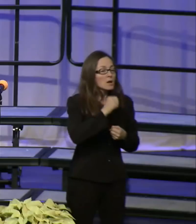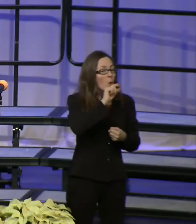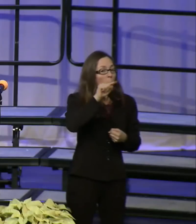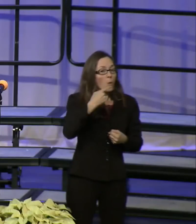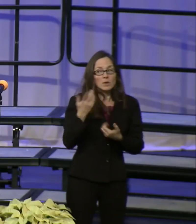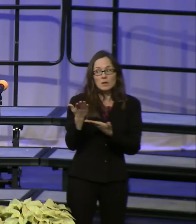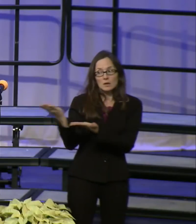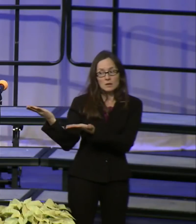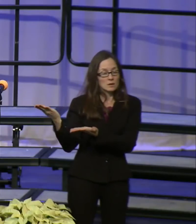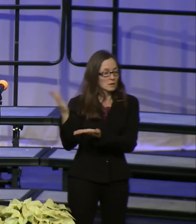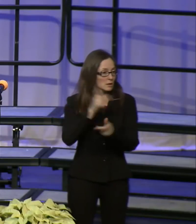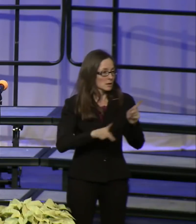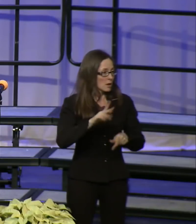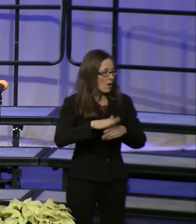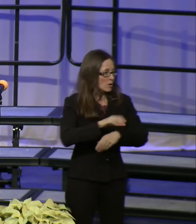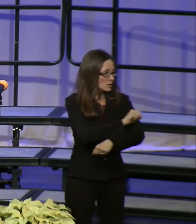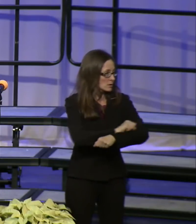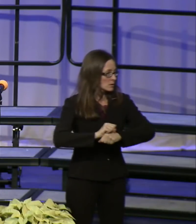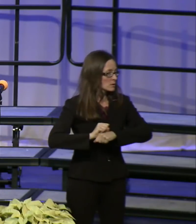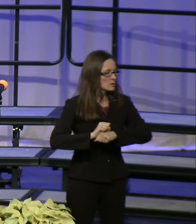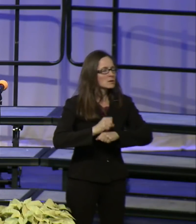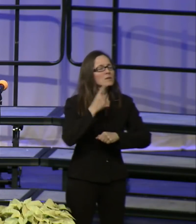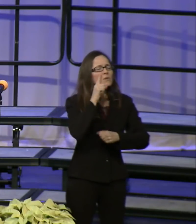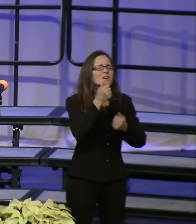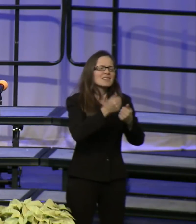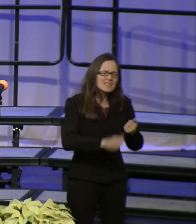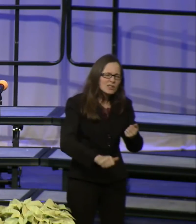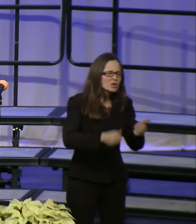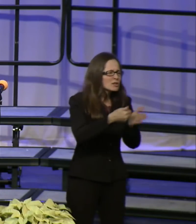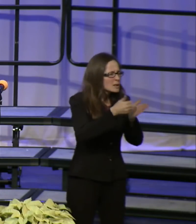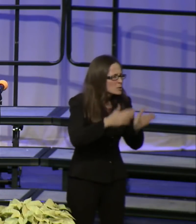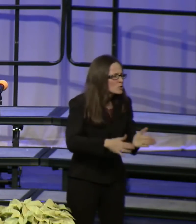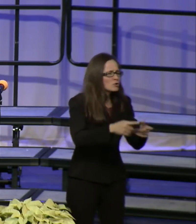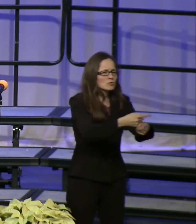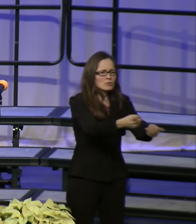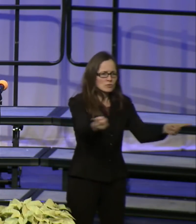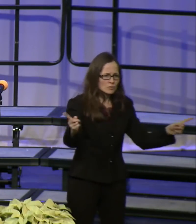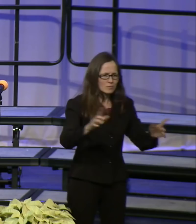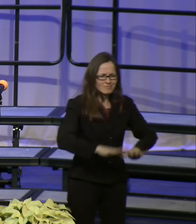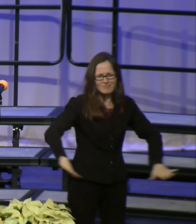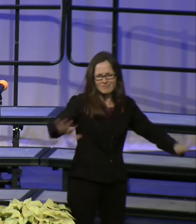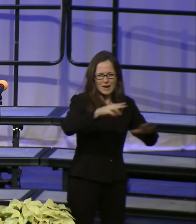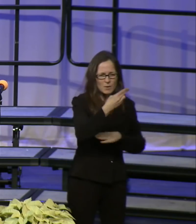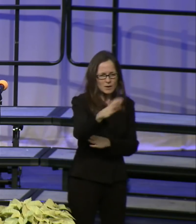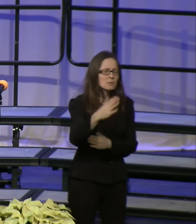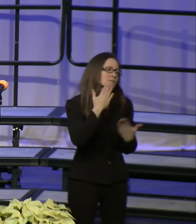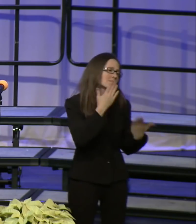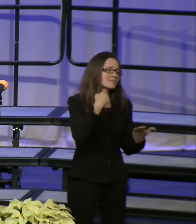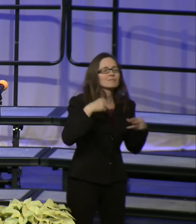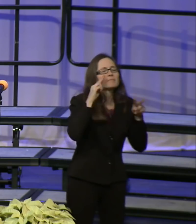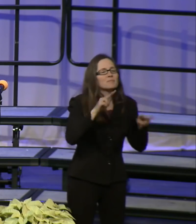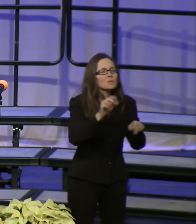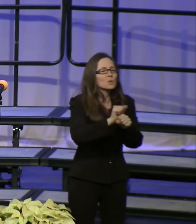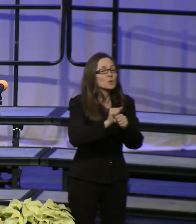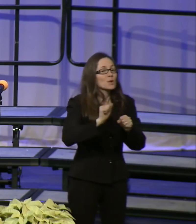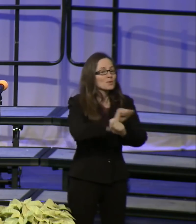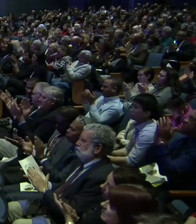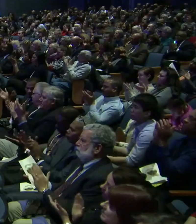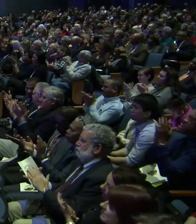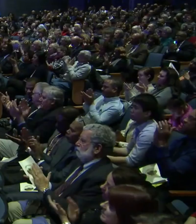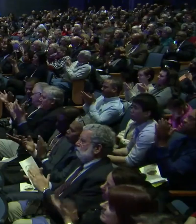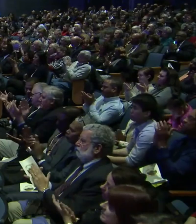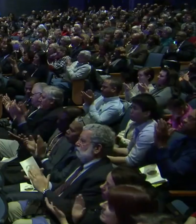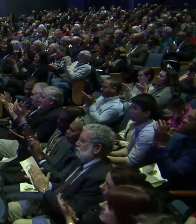of us in this room and each of our neighbors across the county. Thank you, and I look forward to working with you all.